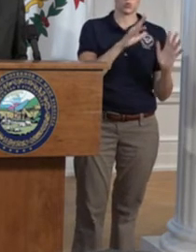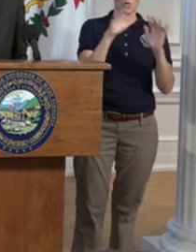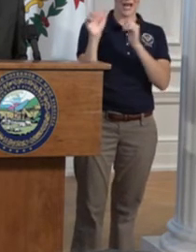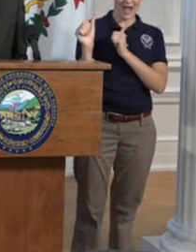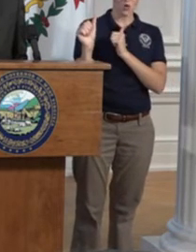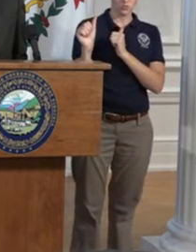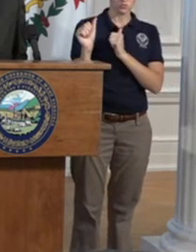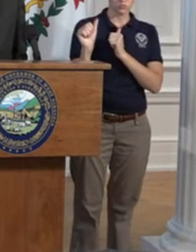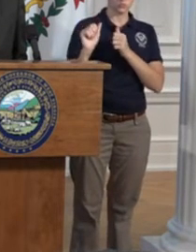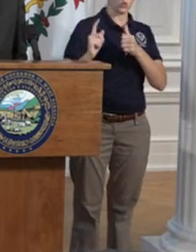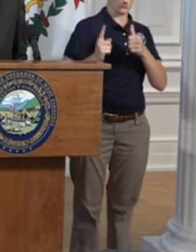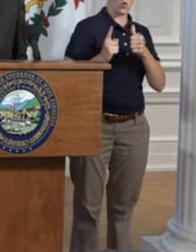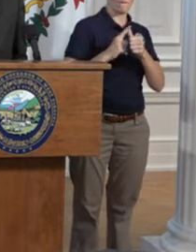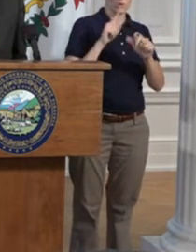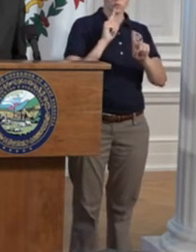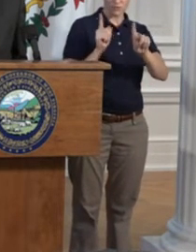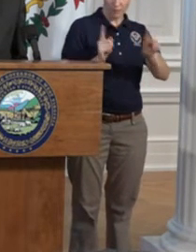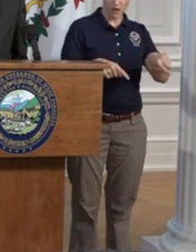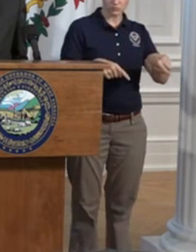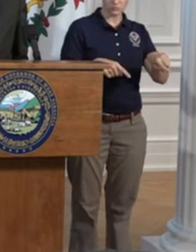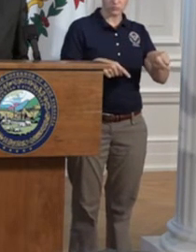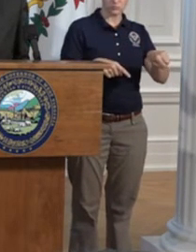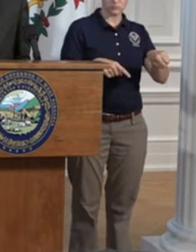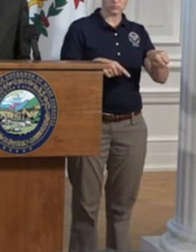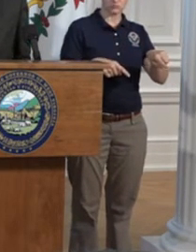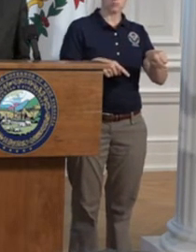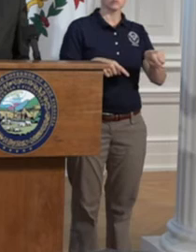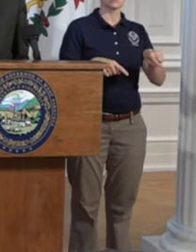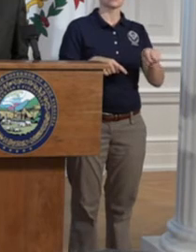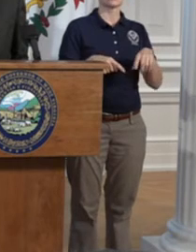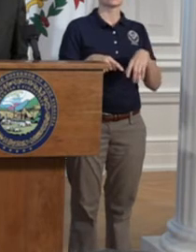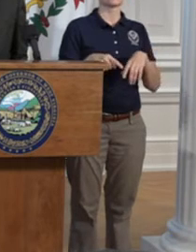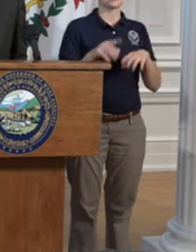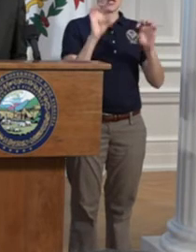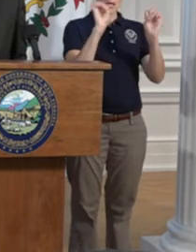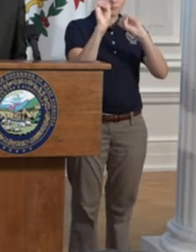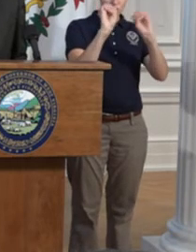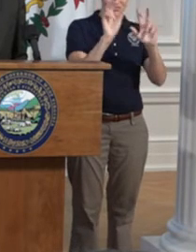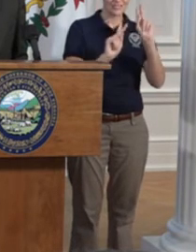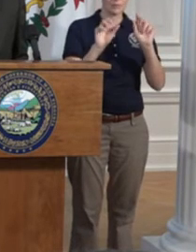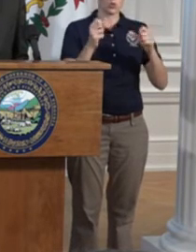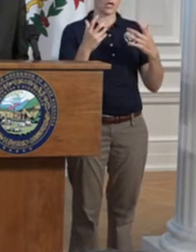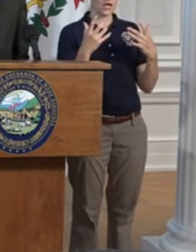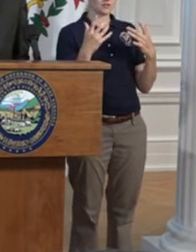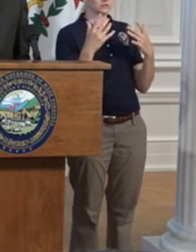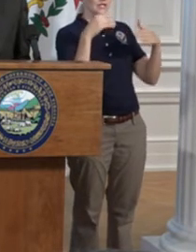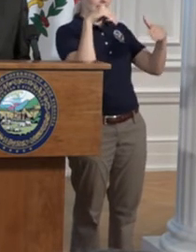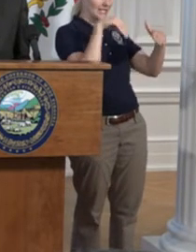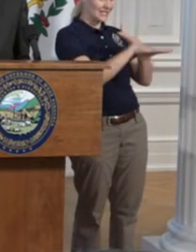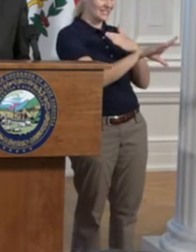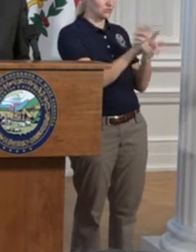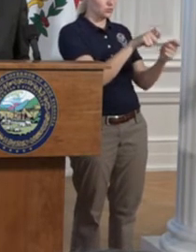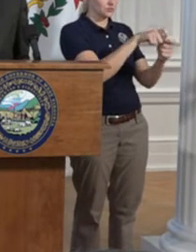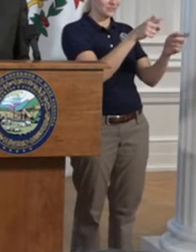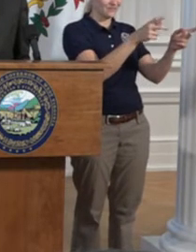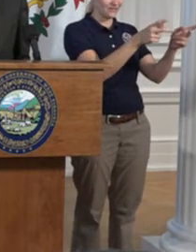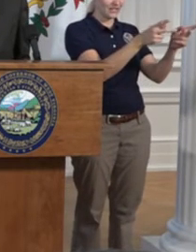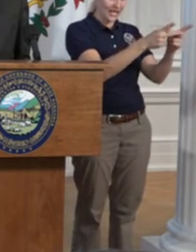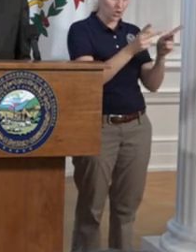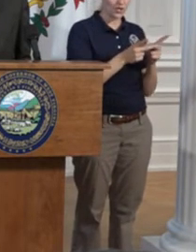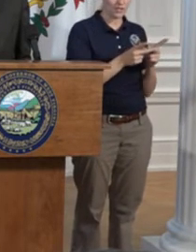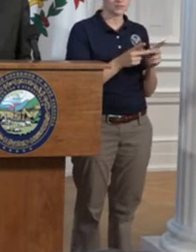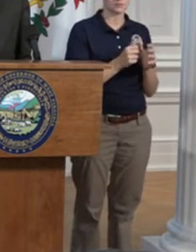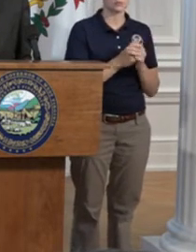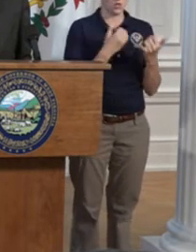first responders could have access to the devastated areas. We're currently in a process now of